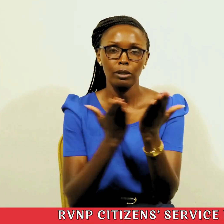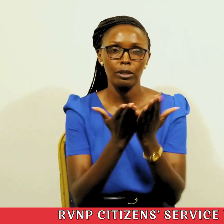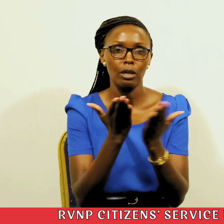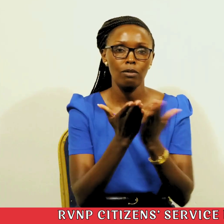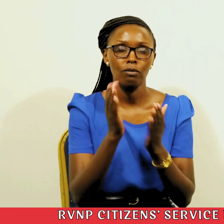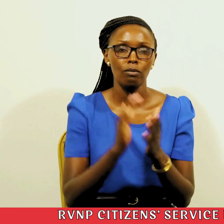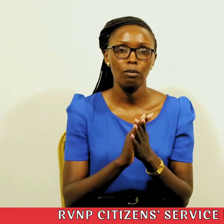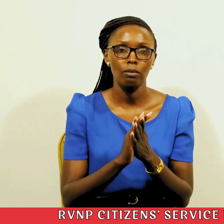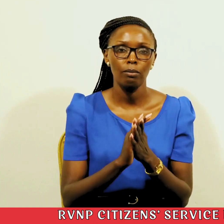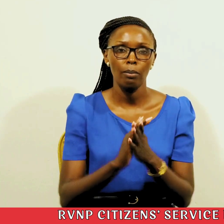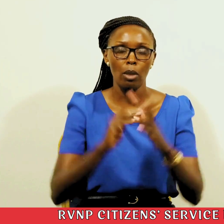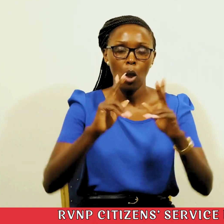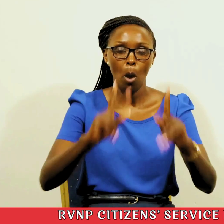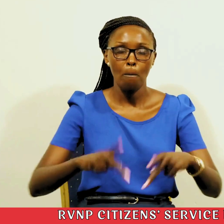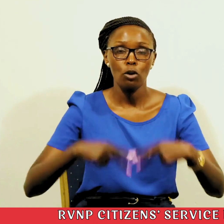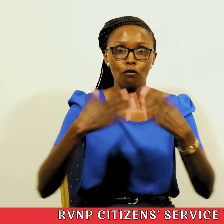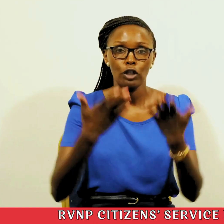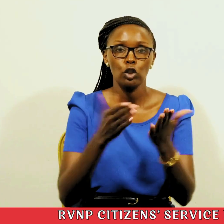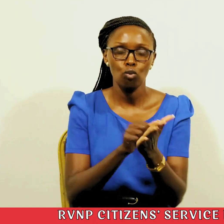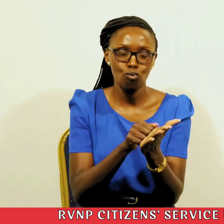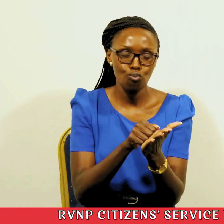Provision of print resources.